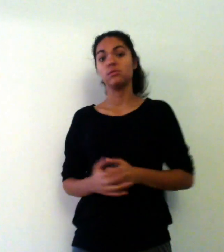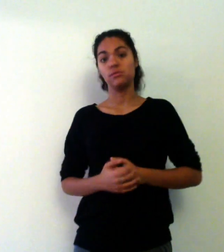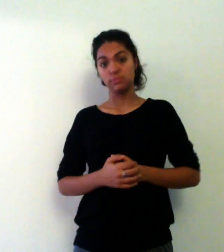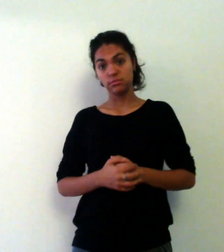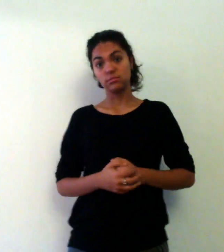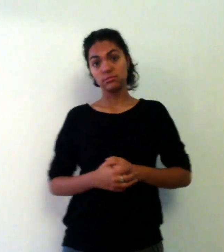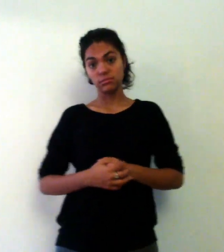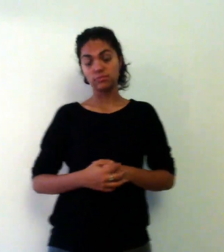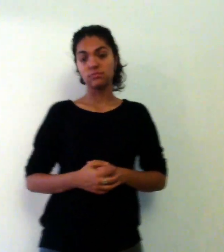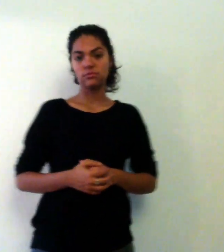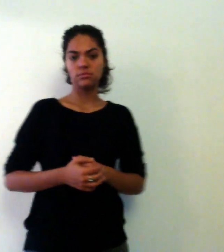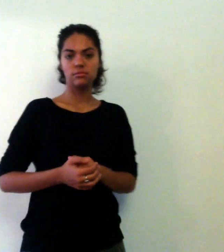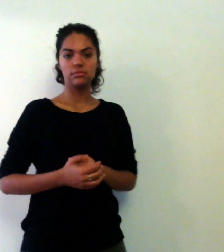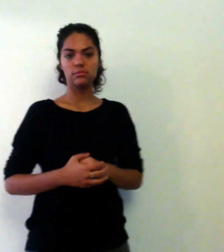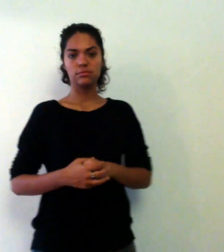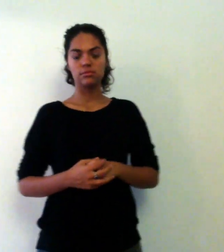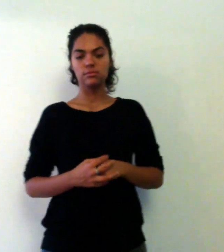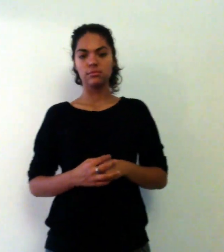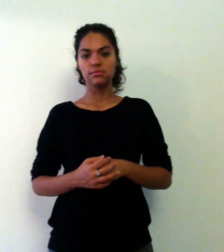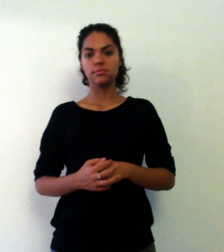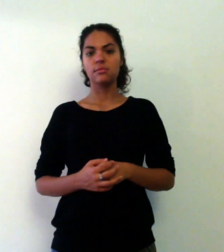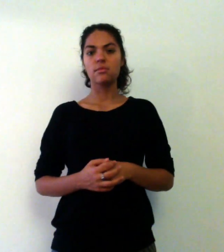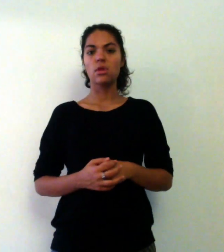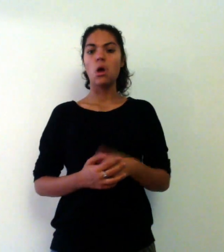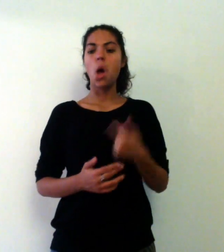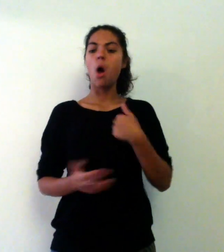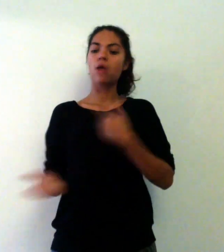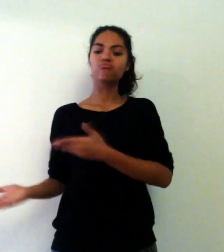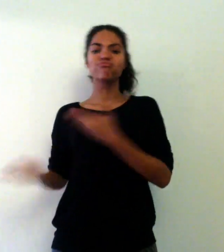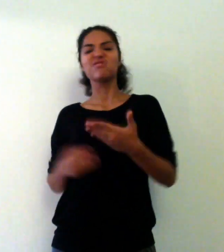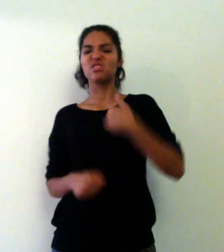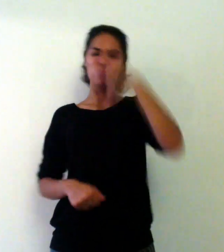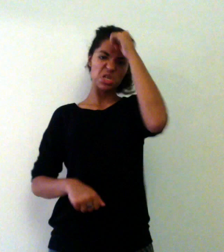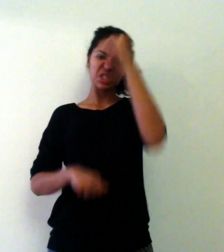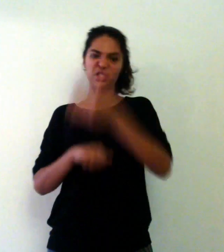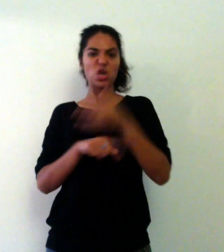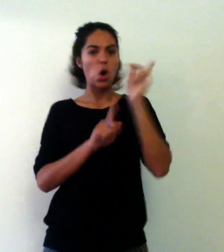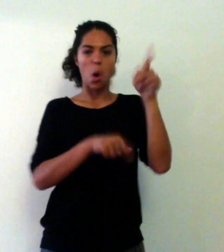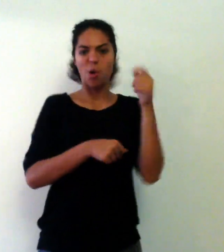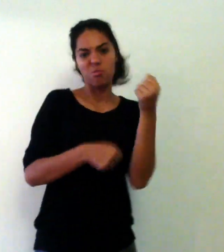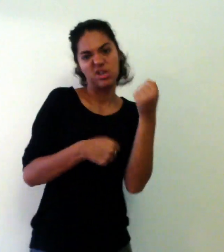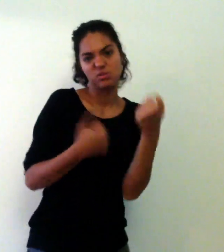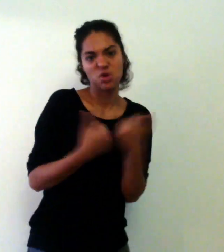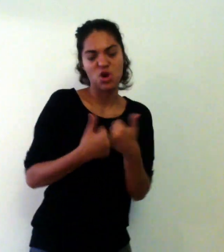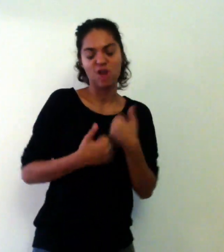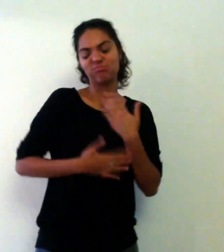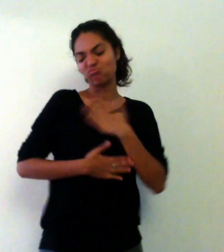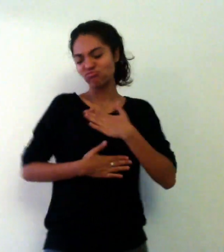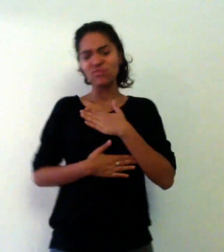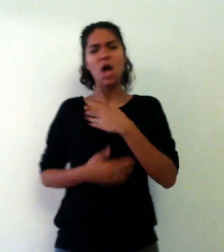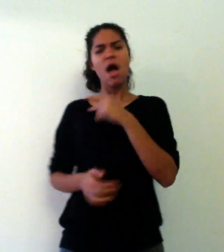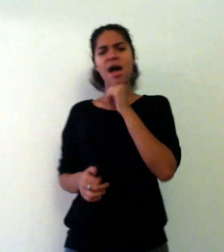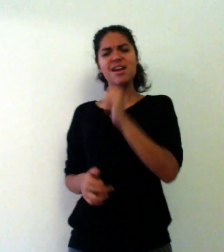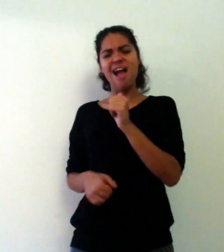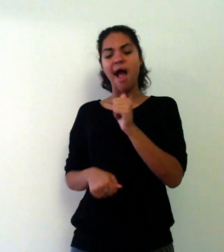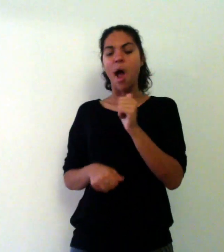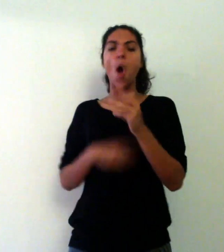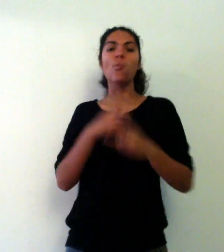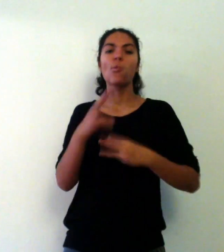a dad, I want him to know that that is not a secular aspect of my life. That is also as much a sacred expression of what my